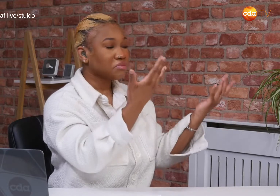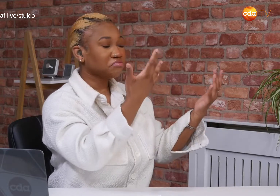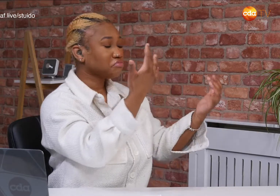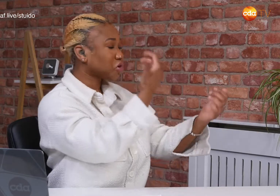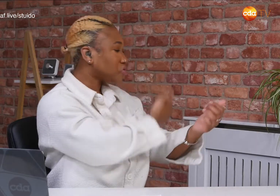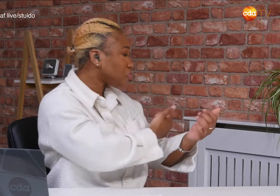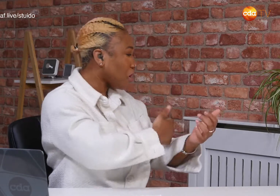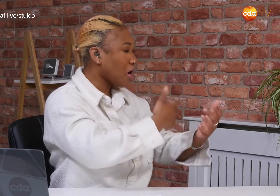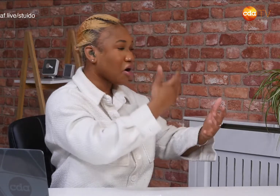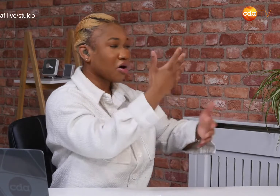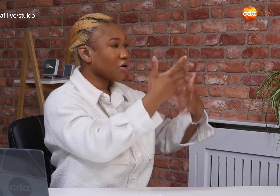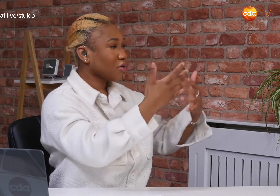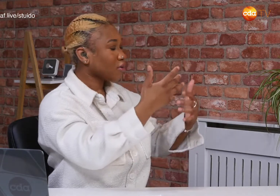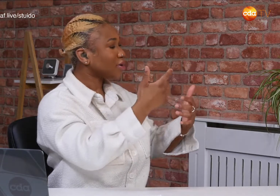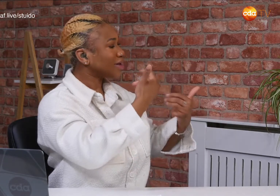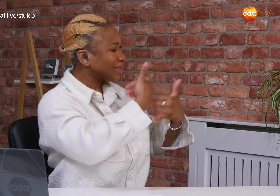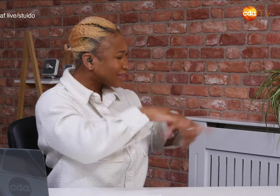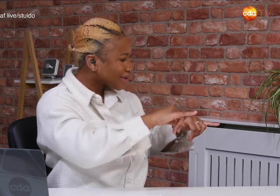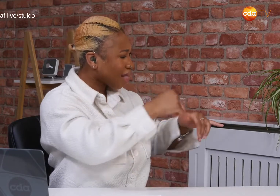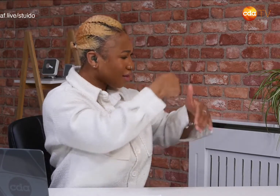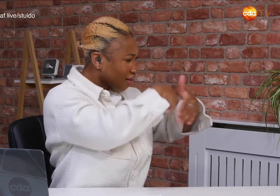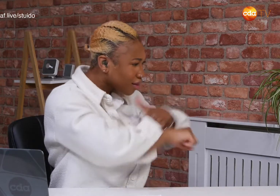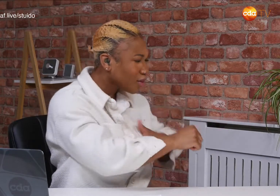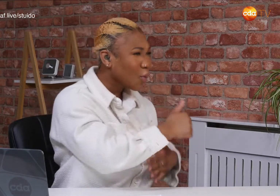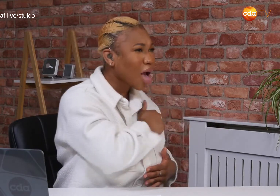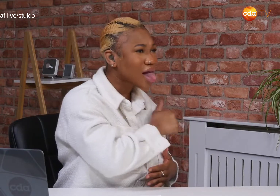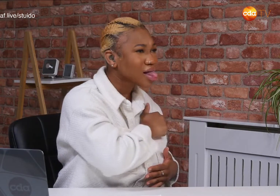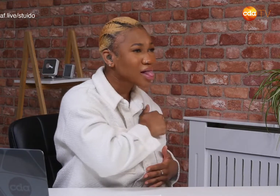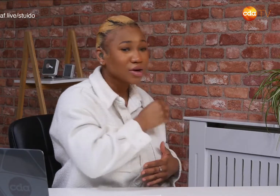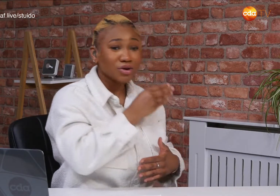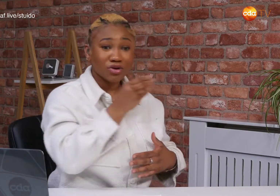Wow. So, with things like alcohol and